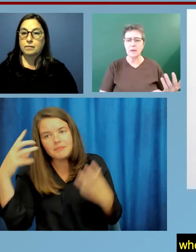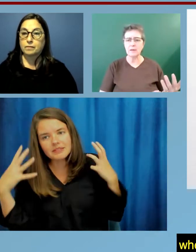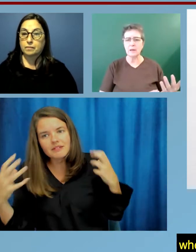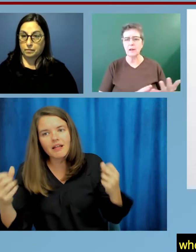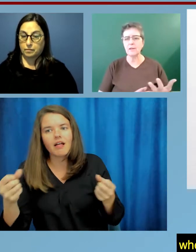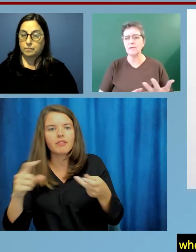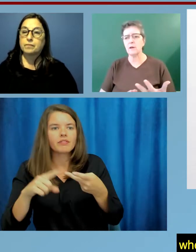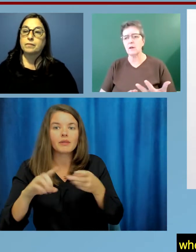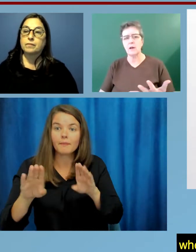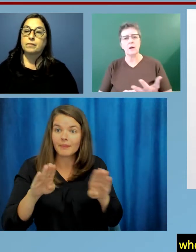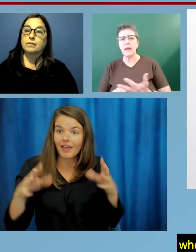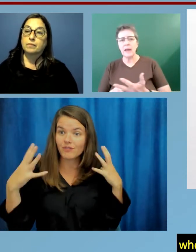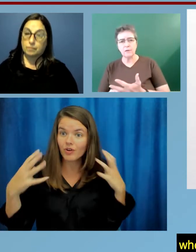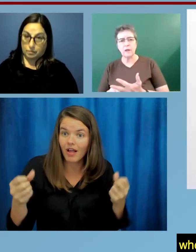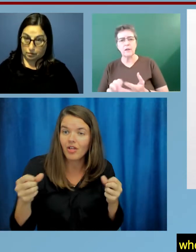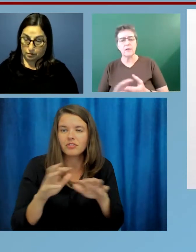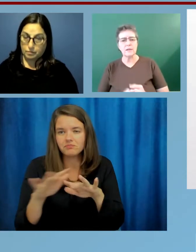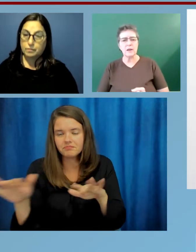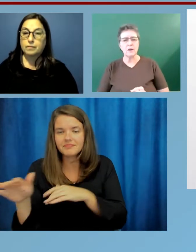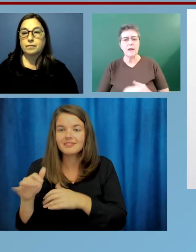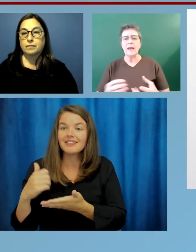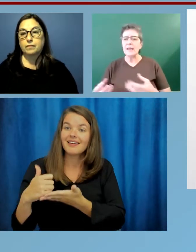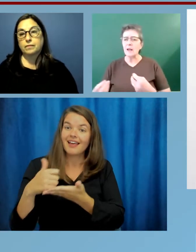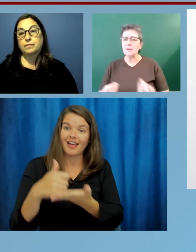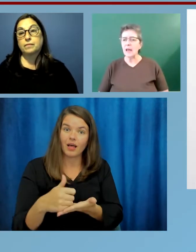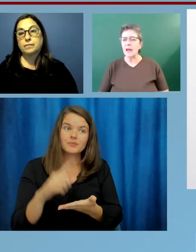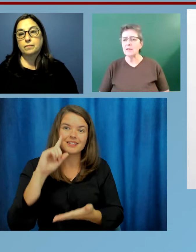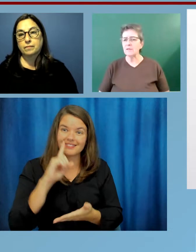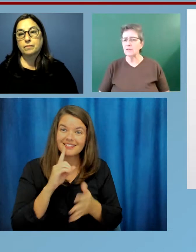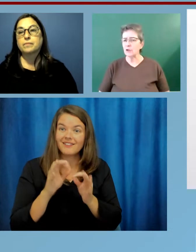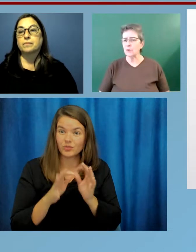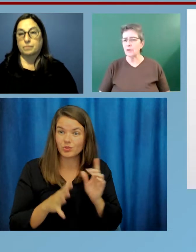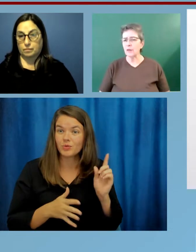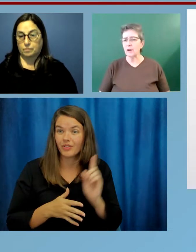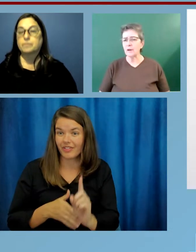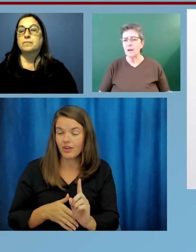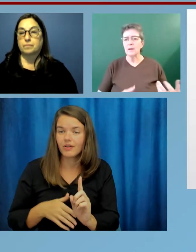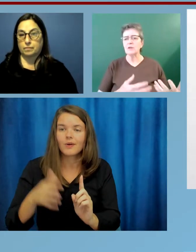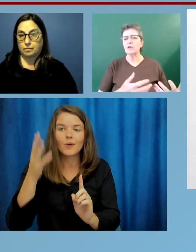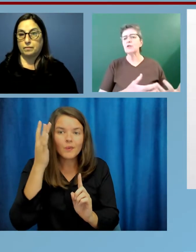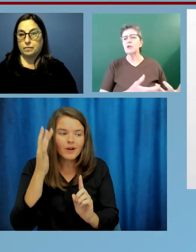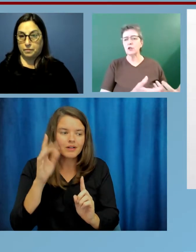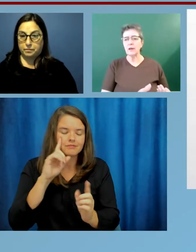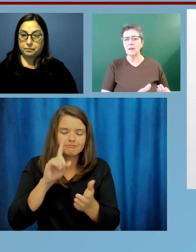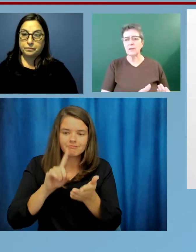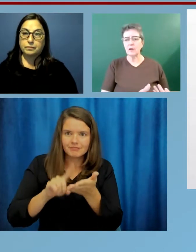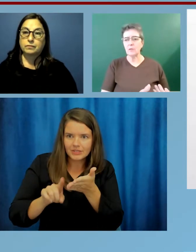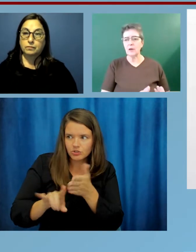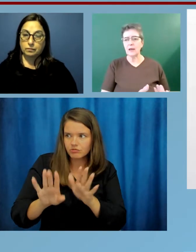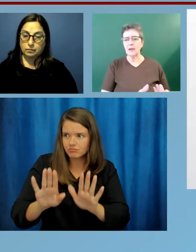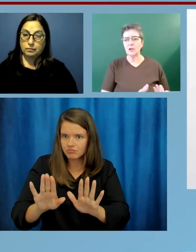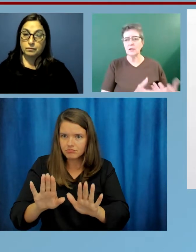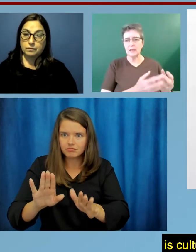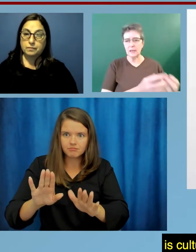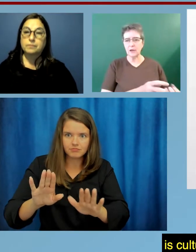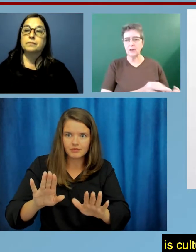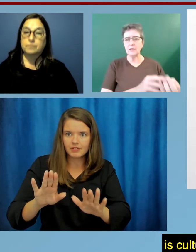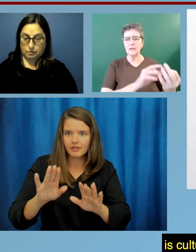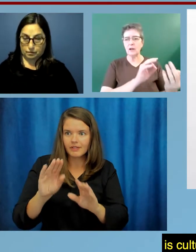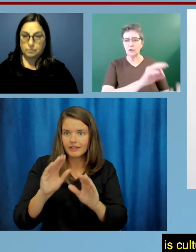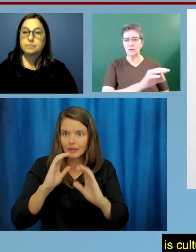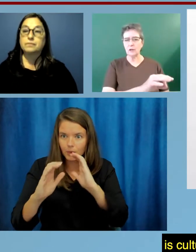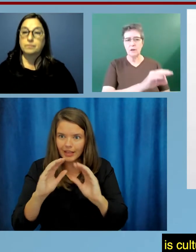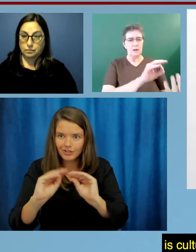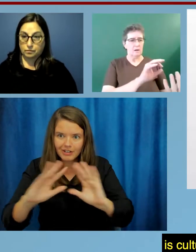that be mental health, behavioral health, etc., it helps to have a deaf interpreter there because you're assuring that the communication is clear,